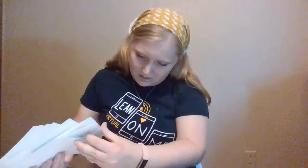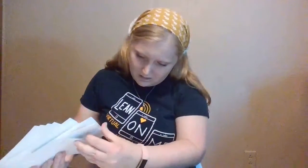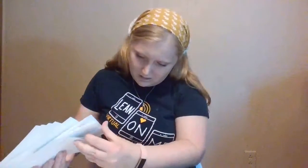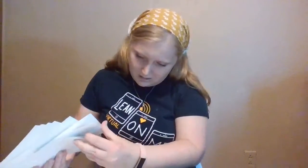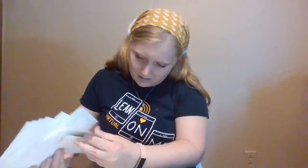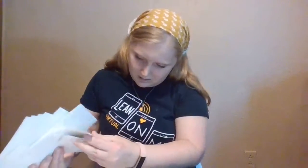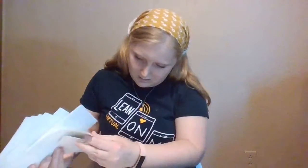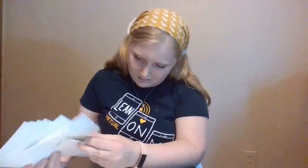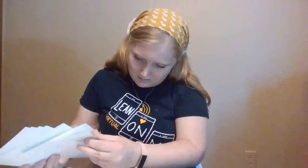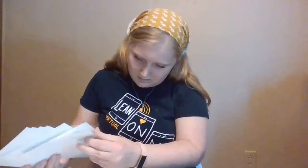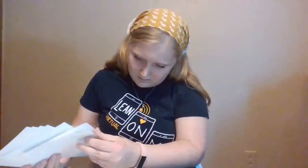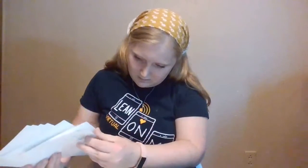find,